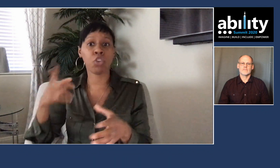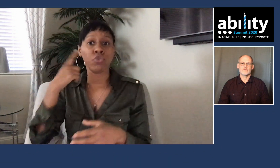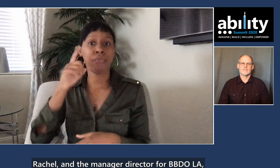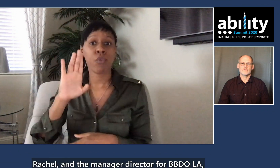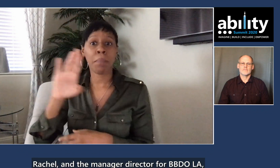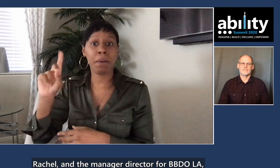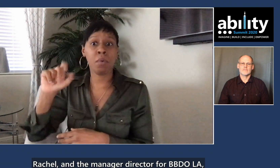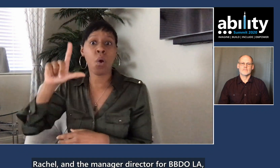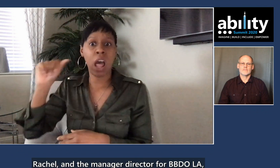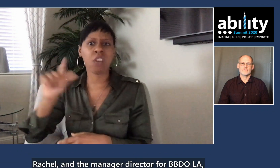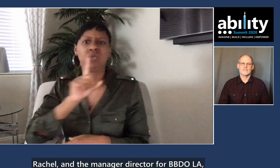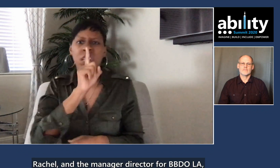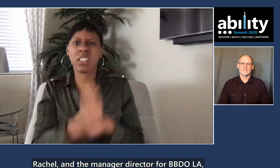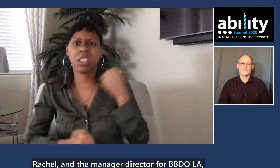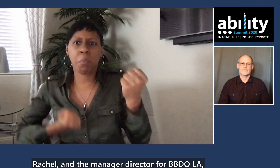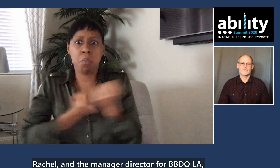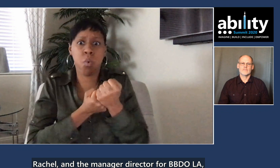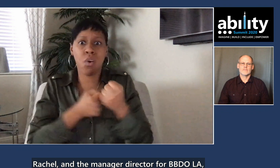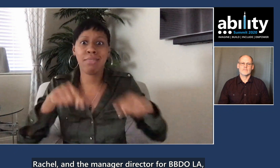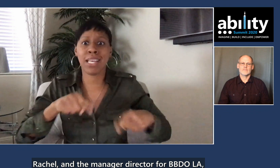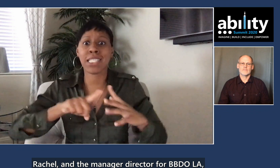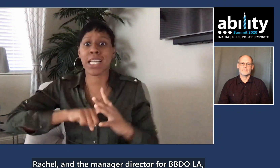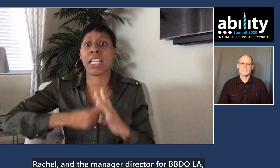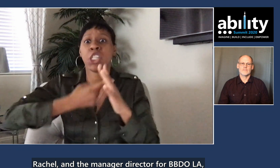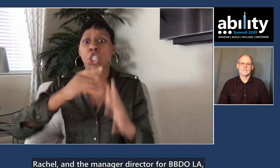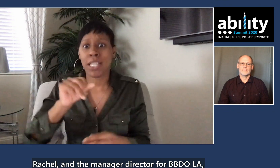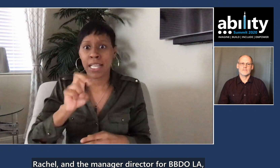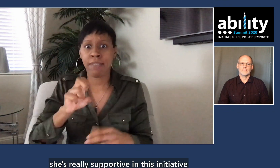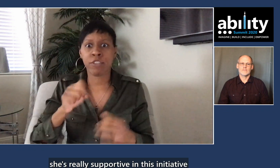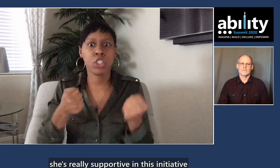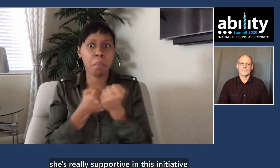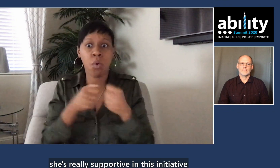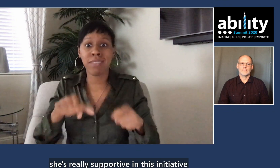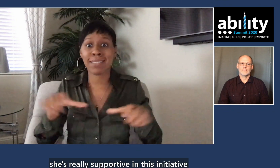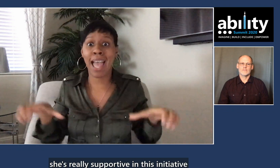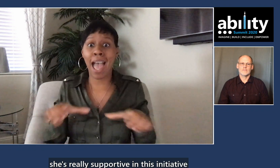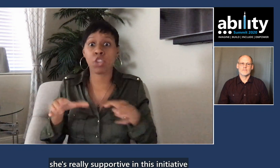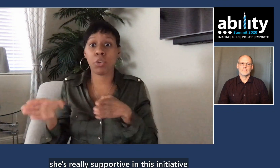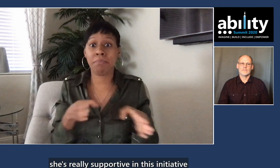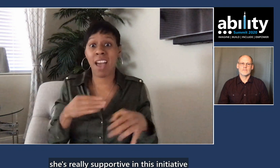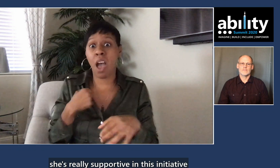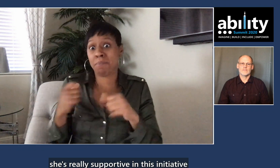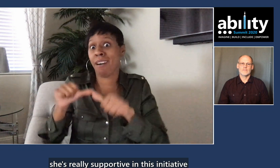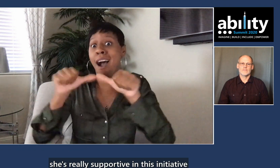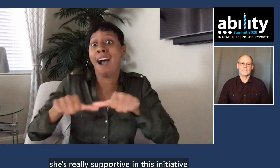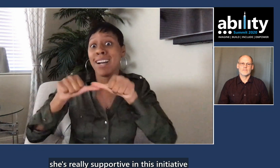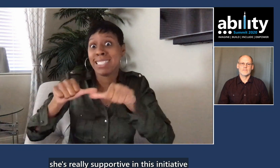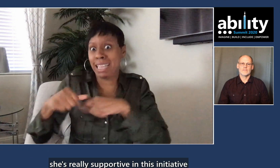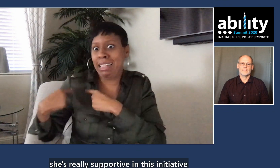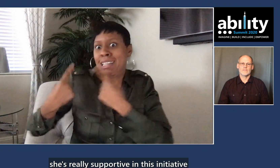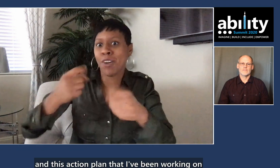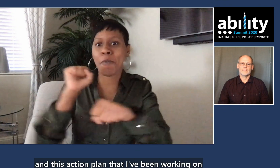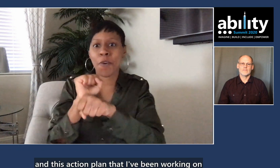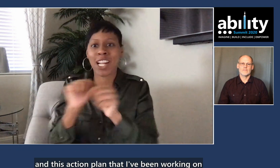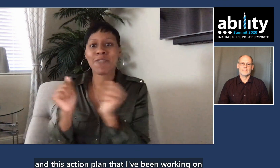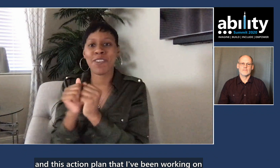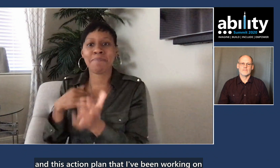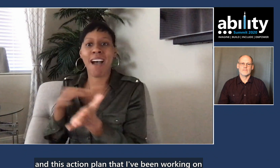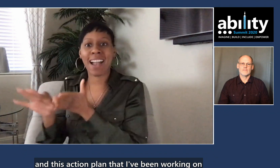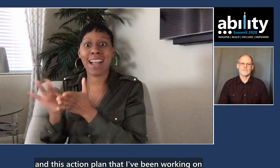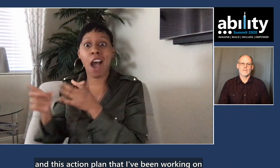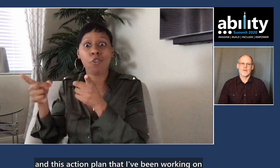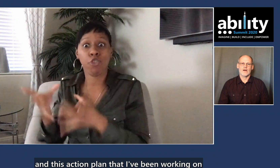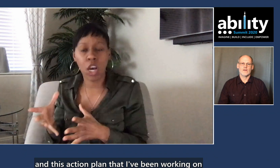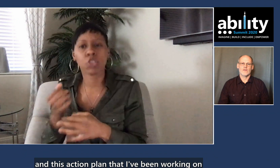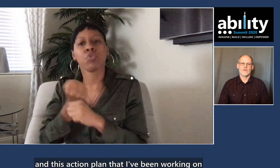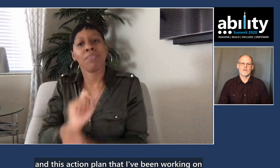Rachel, and the manager director for BBDO LA. She's really supportive in this initiative and this action plan that I've